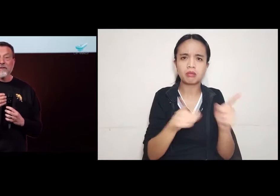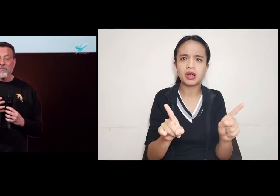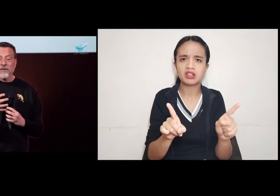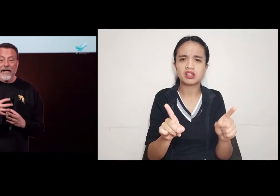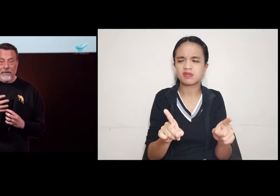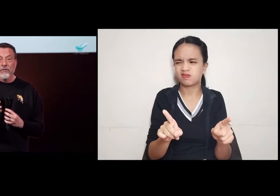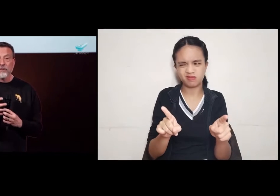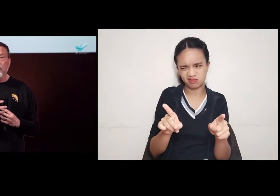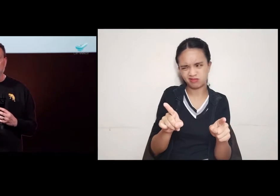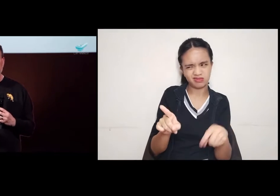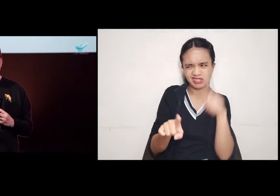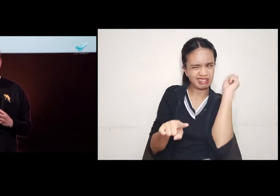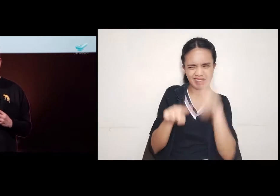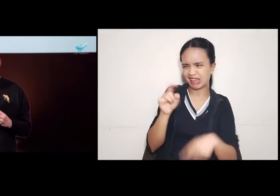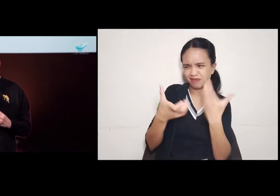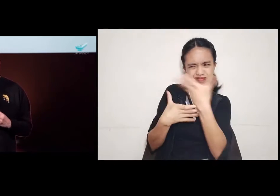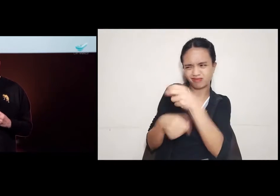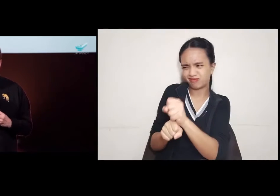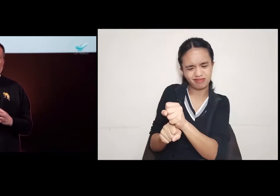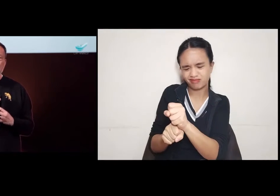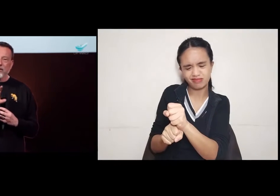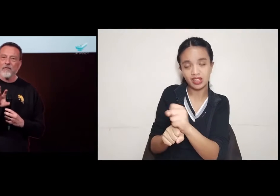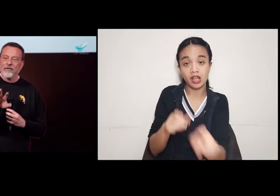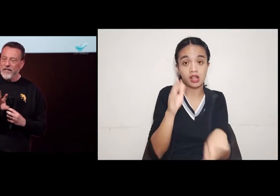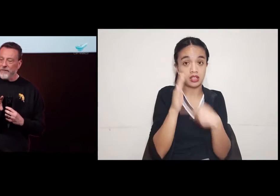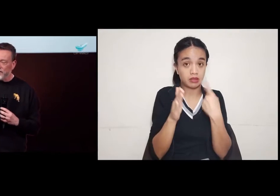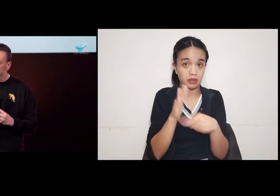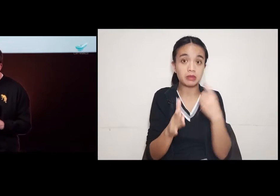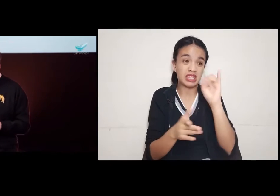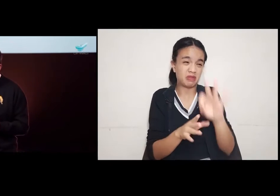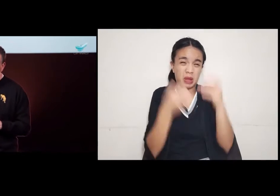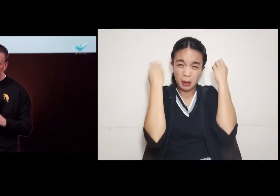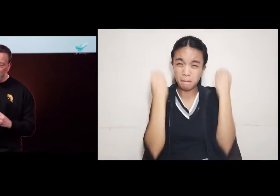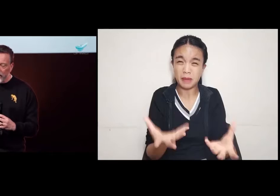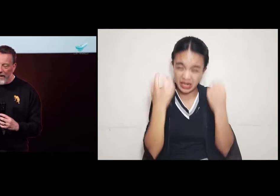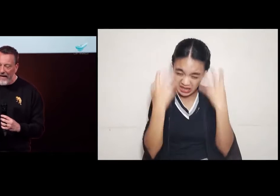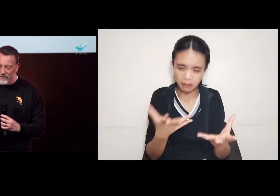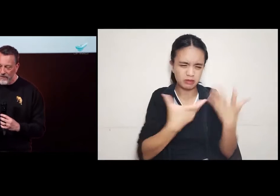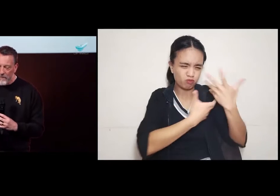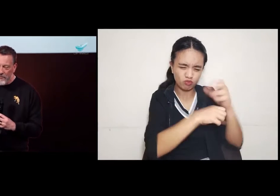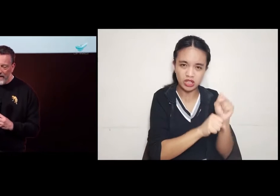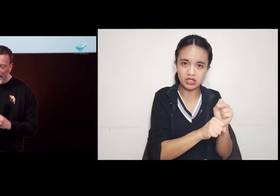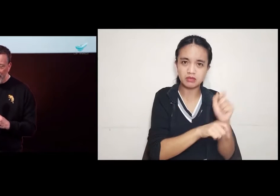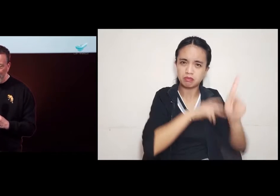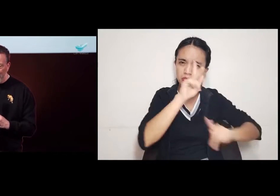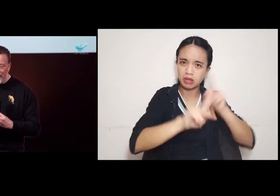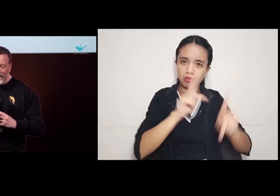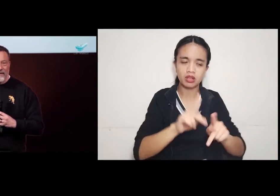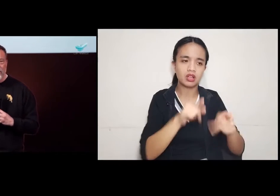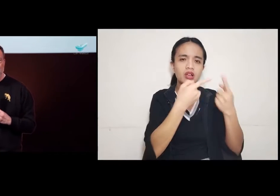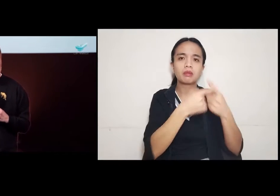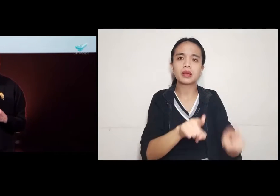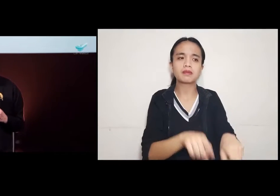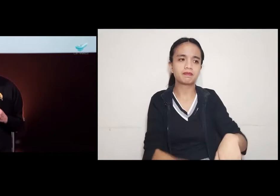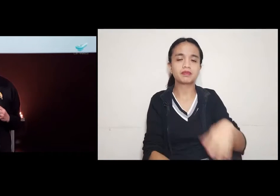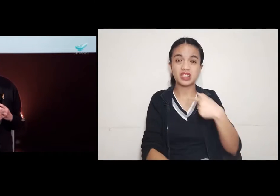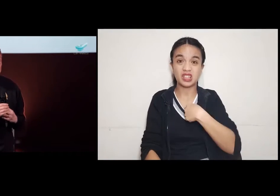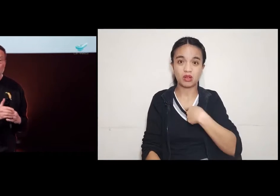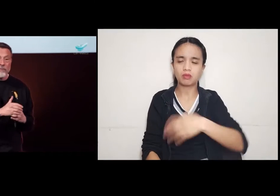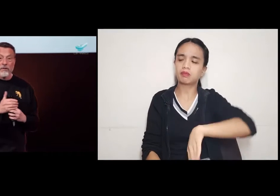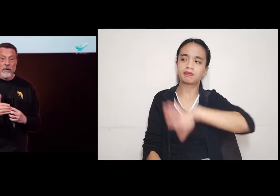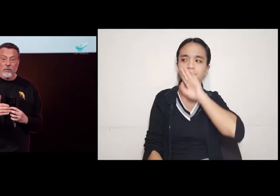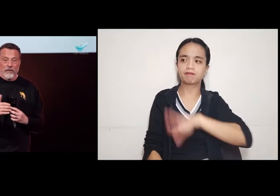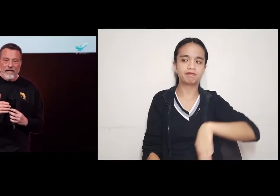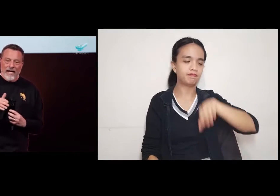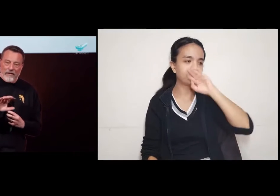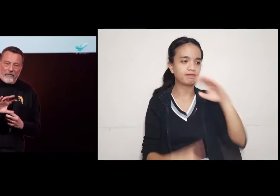and they found them to not be trustworthy. And what happens so oftentimes is if you've trusted someone in the past and they let you down, they didn't